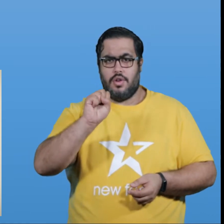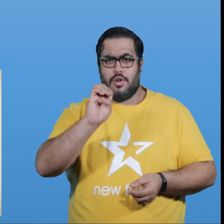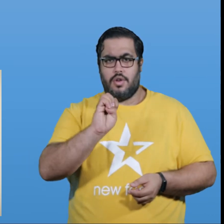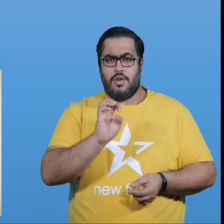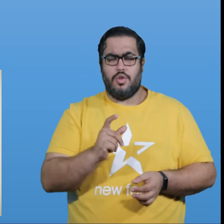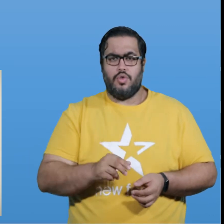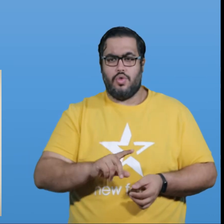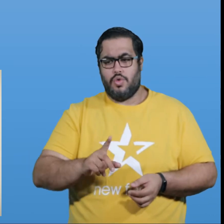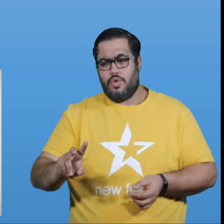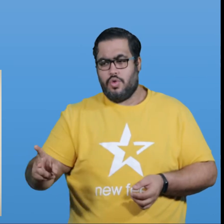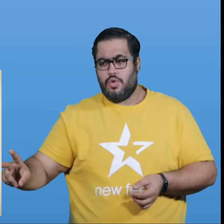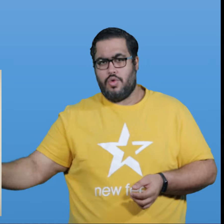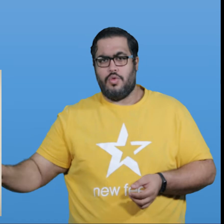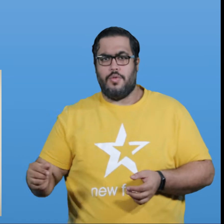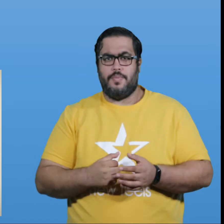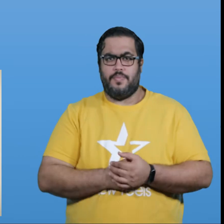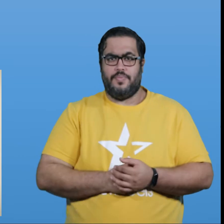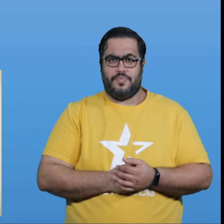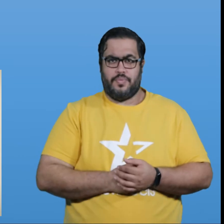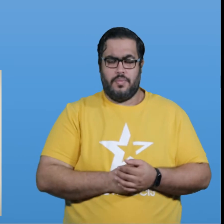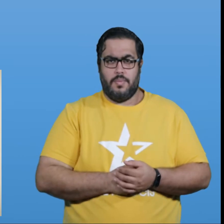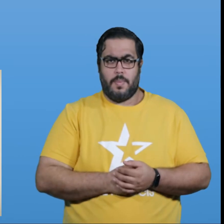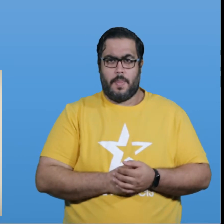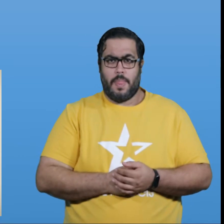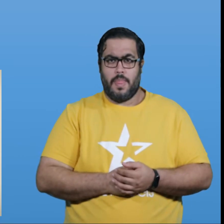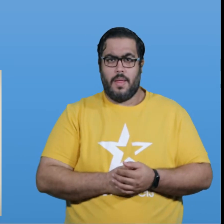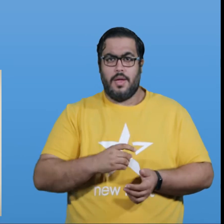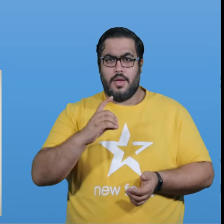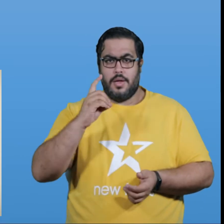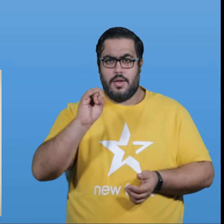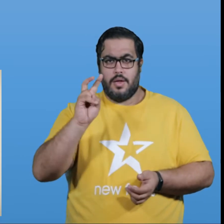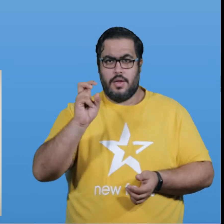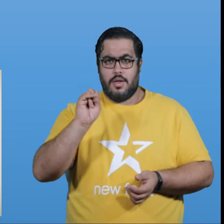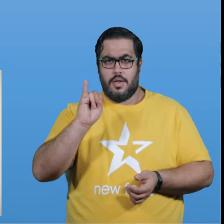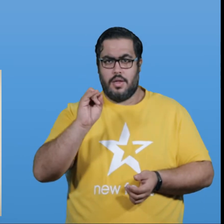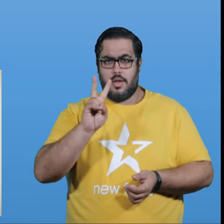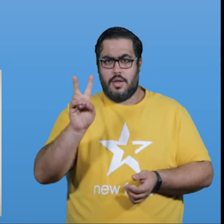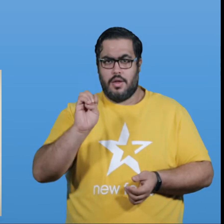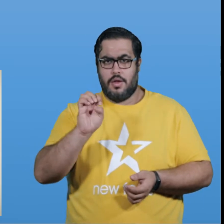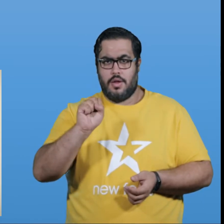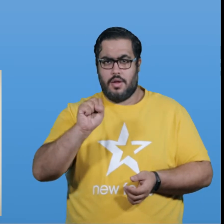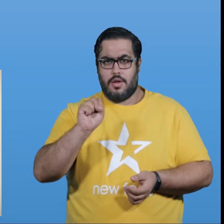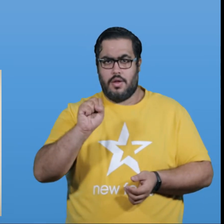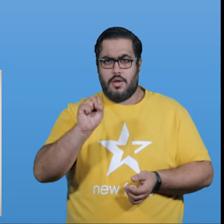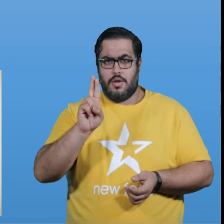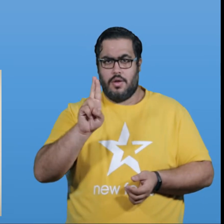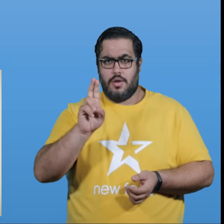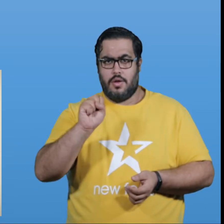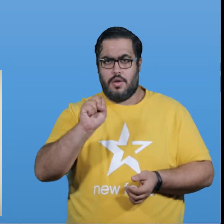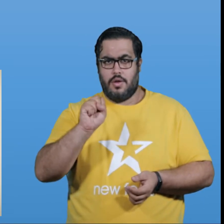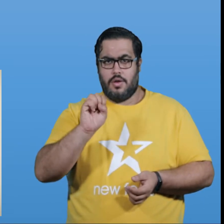example, members of the same family can have very diverse personalities, very different